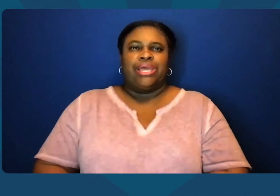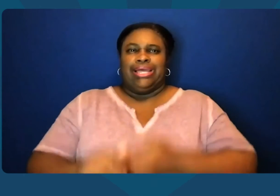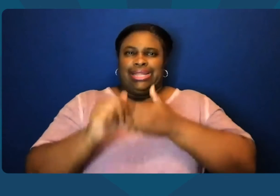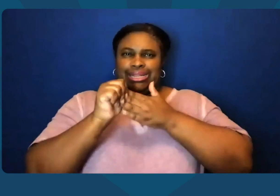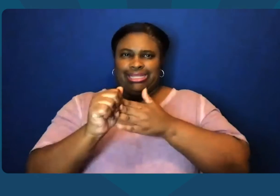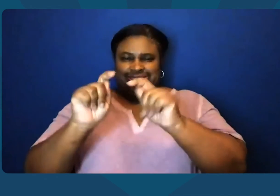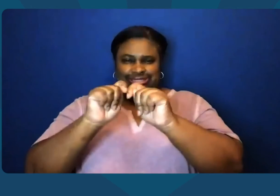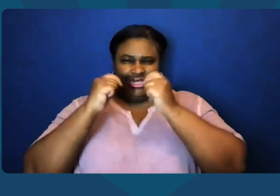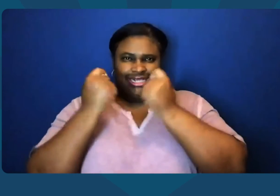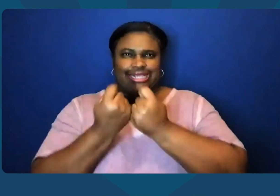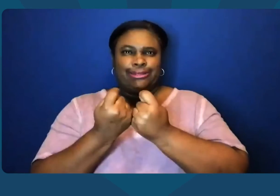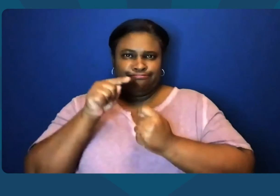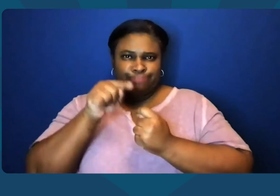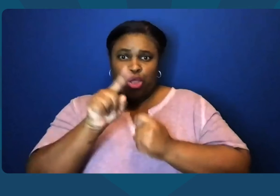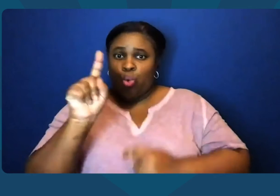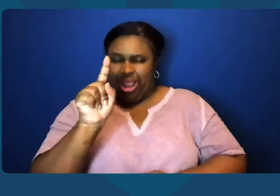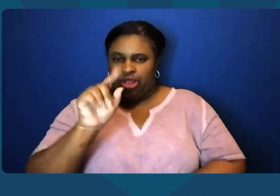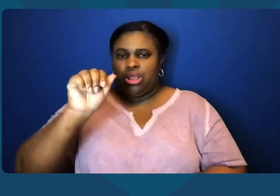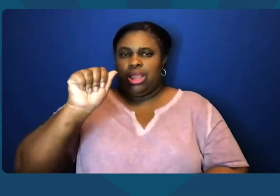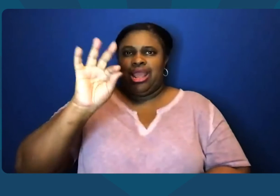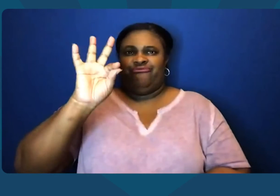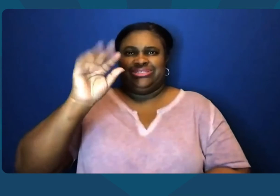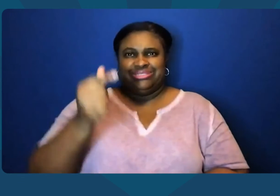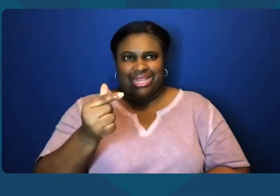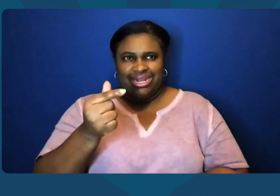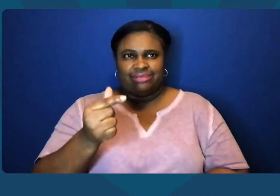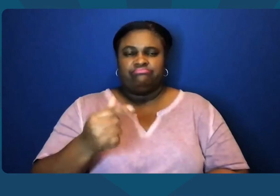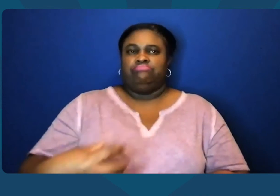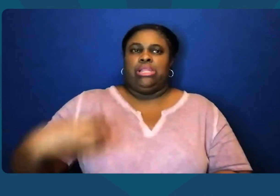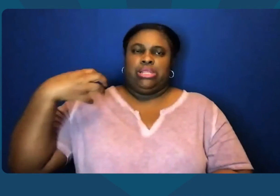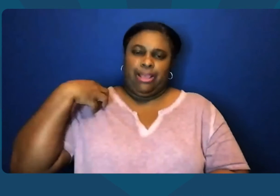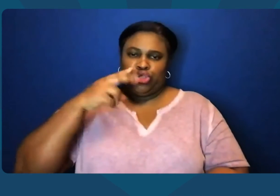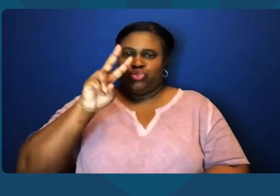Afghanistan as a captain in 2008.